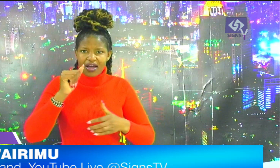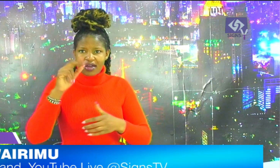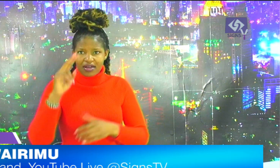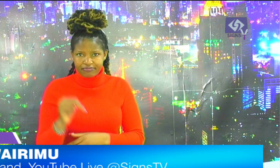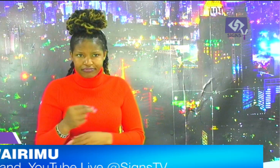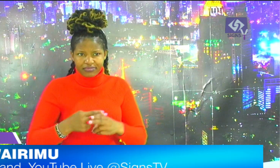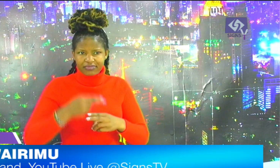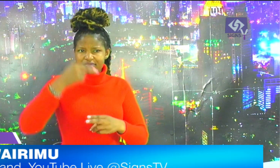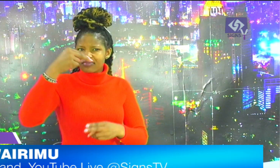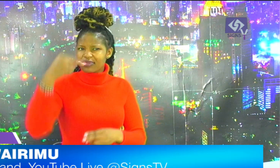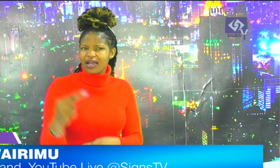Commission.